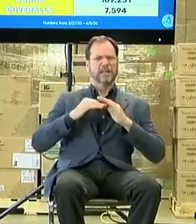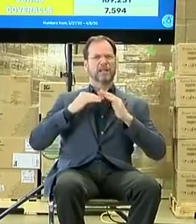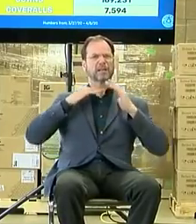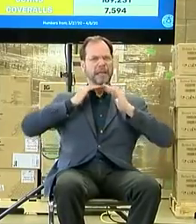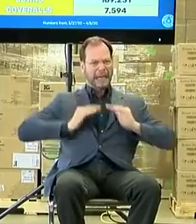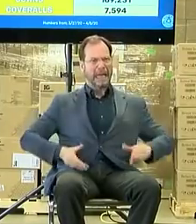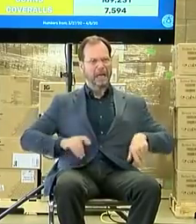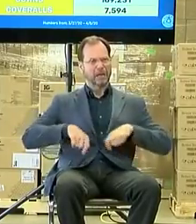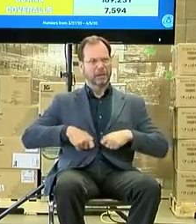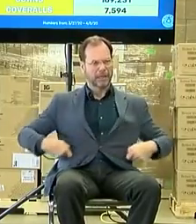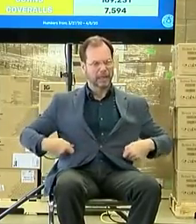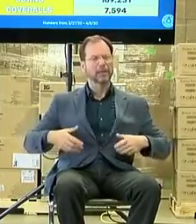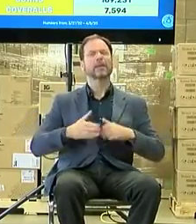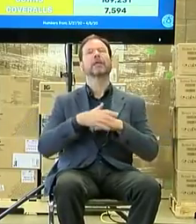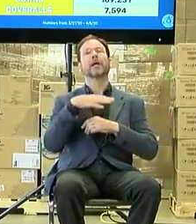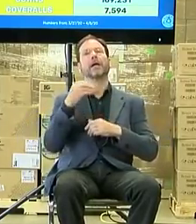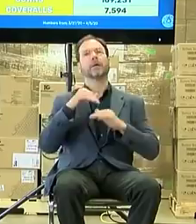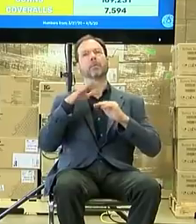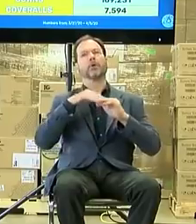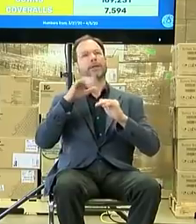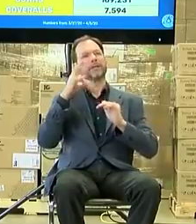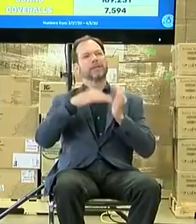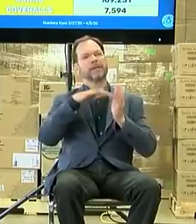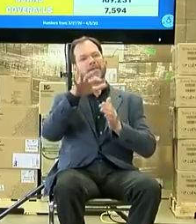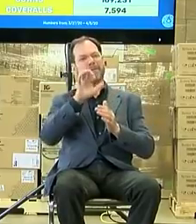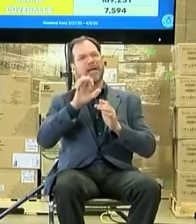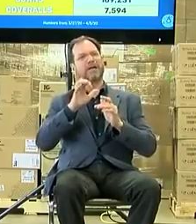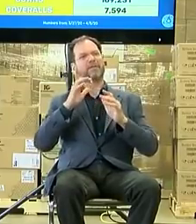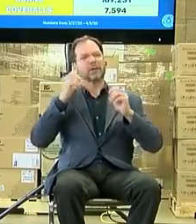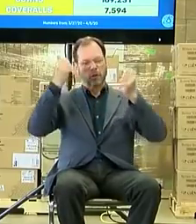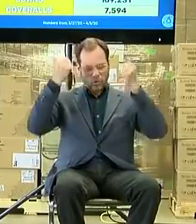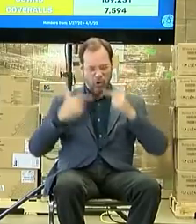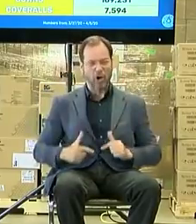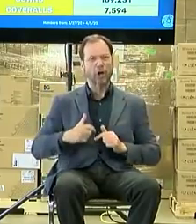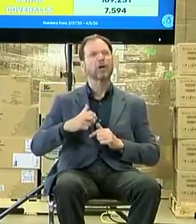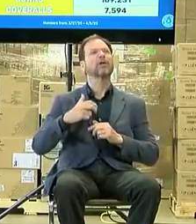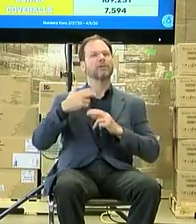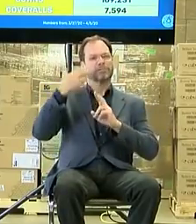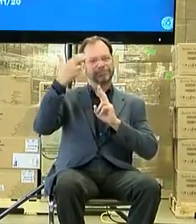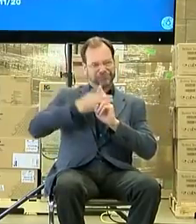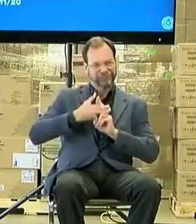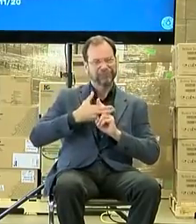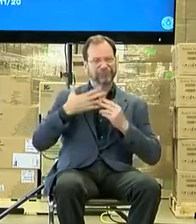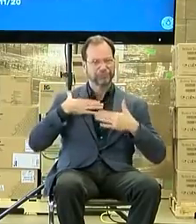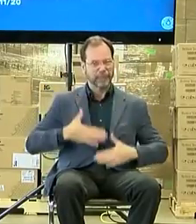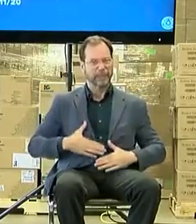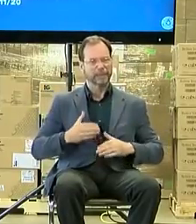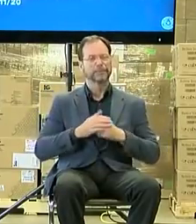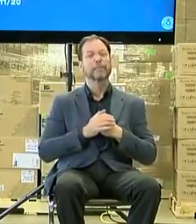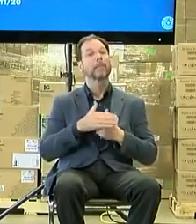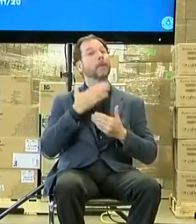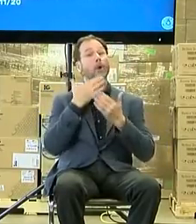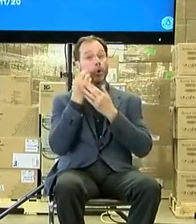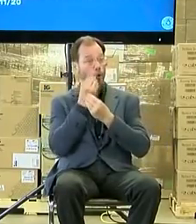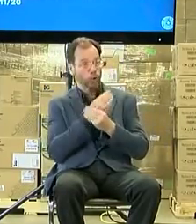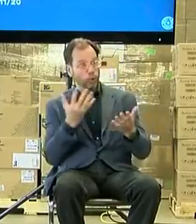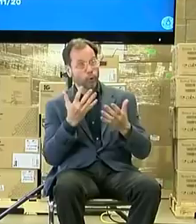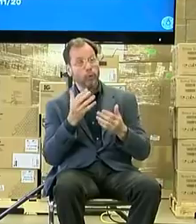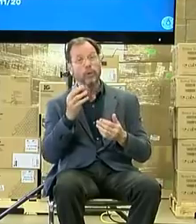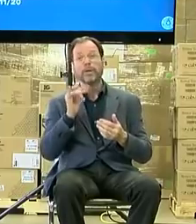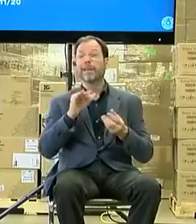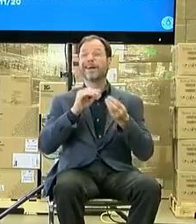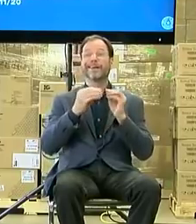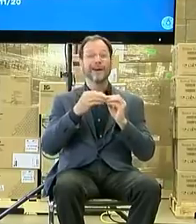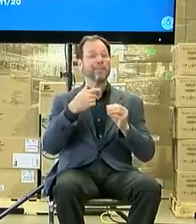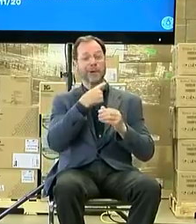gowns, and more than 7,500 coveralls. The good news is those numbers